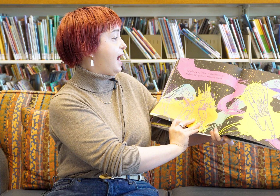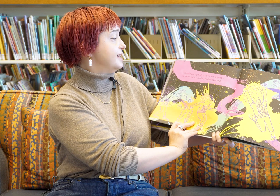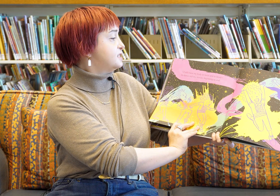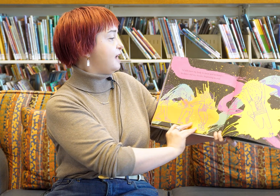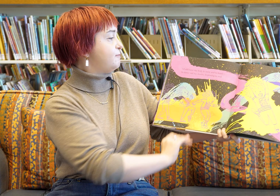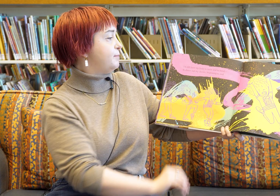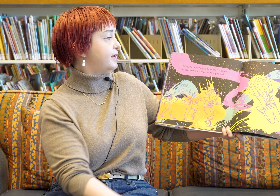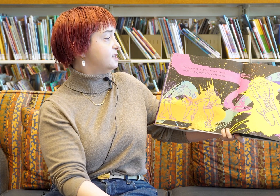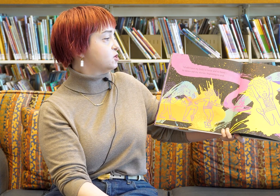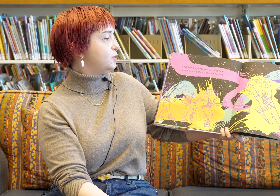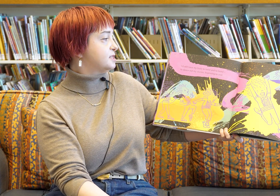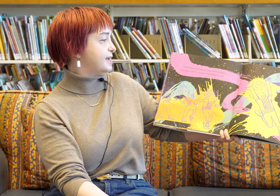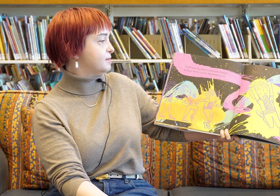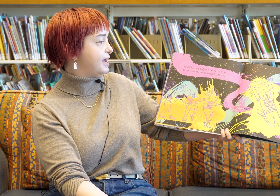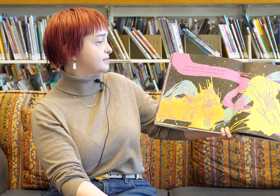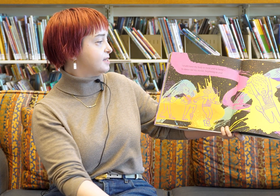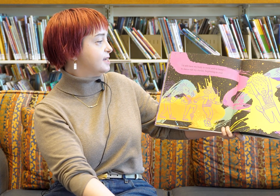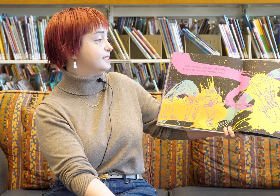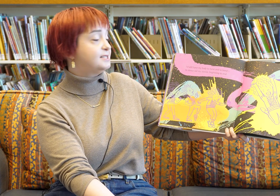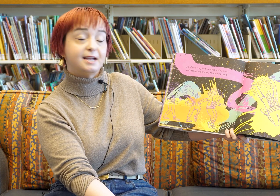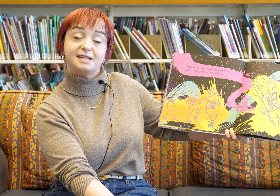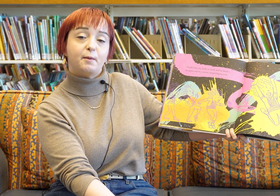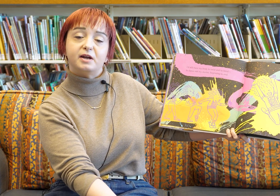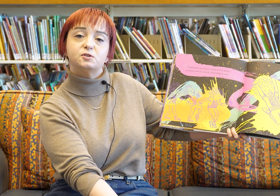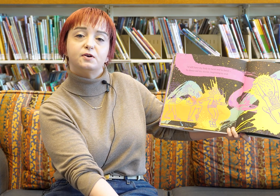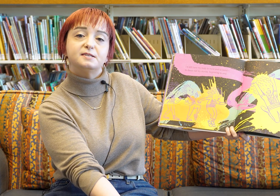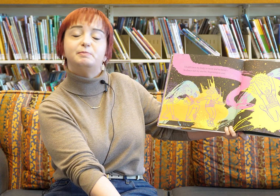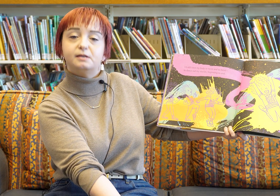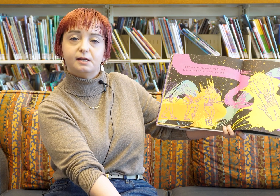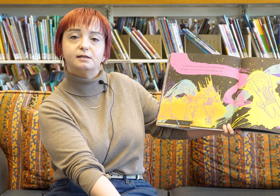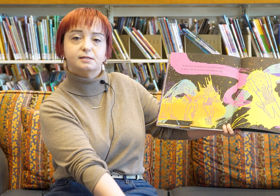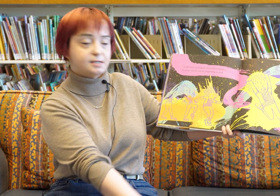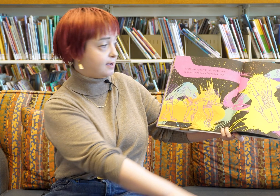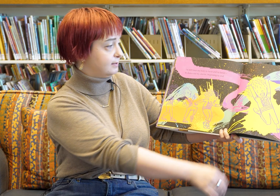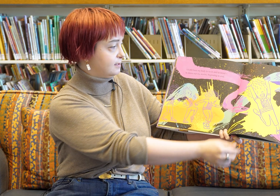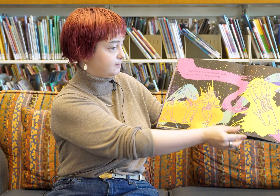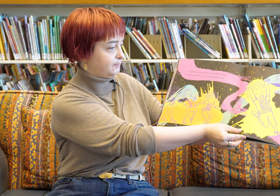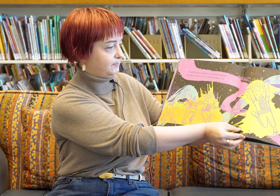I'd still have my body to twist and to bend, to dance out my stories beginning to end.